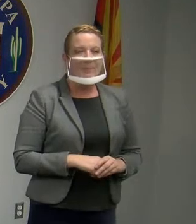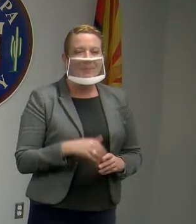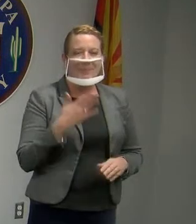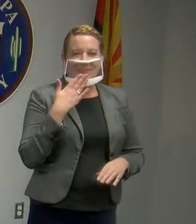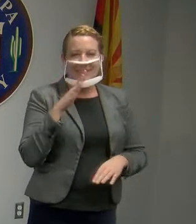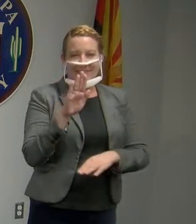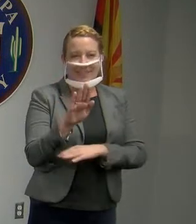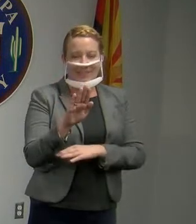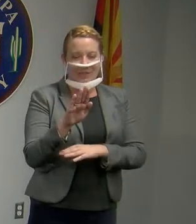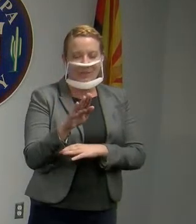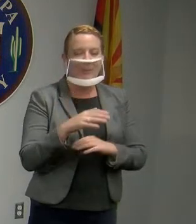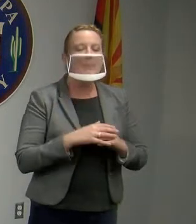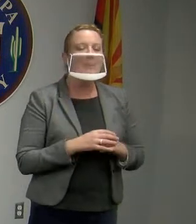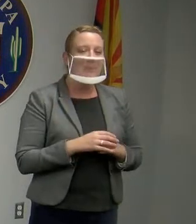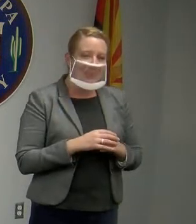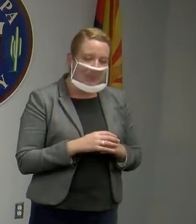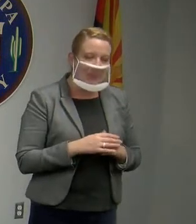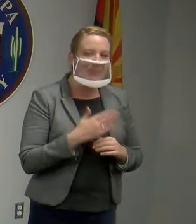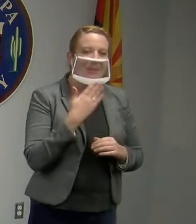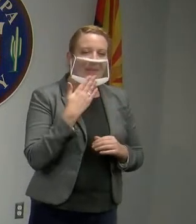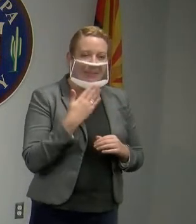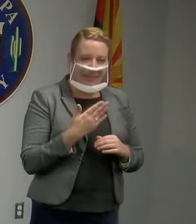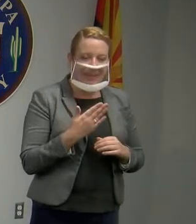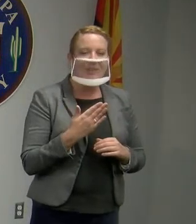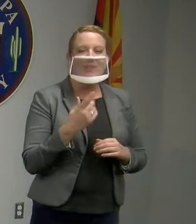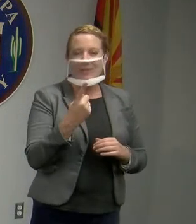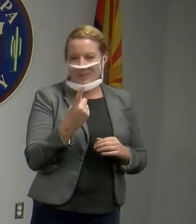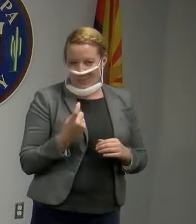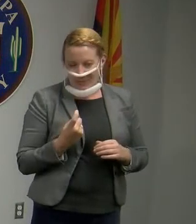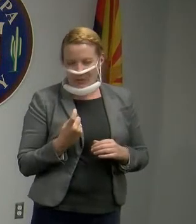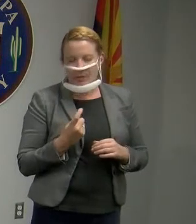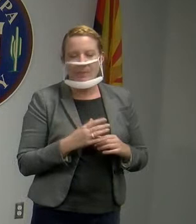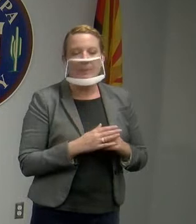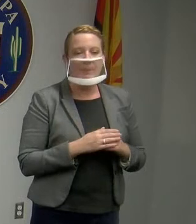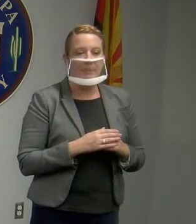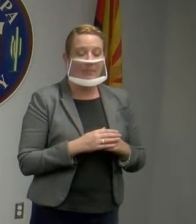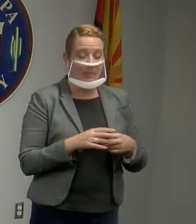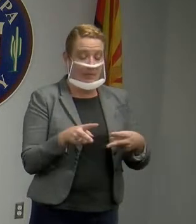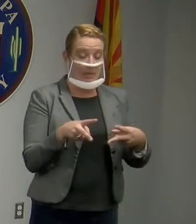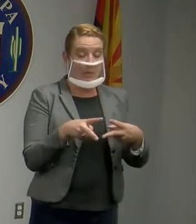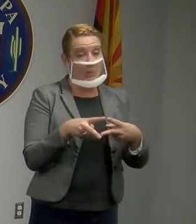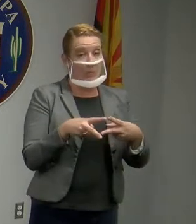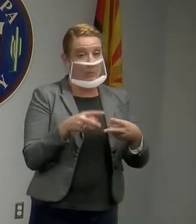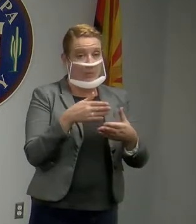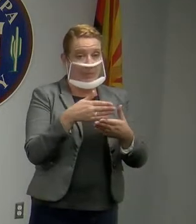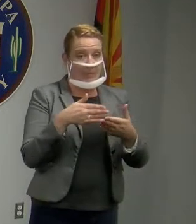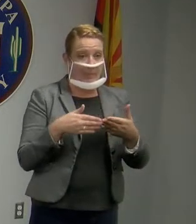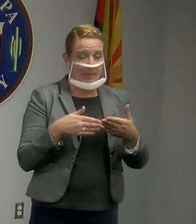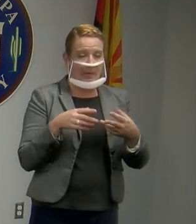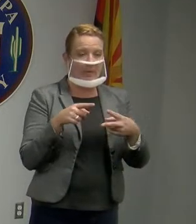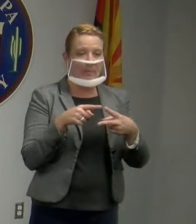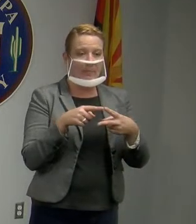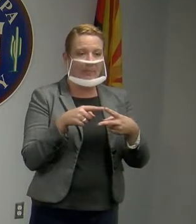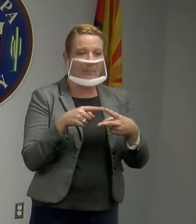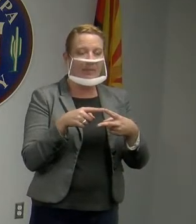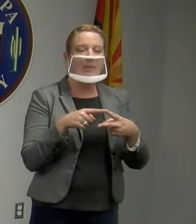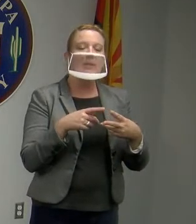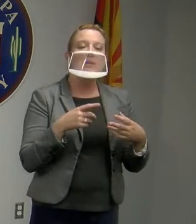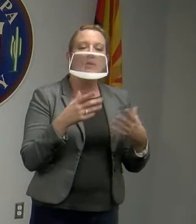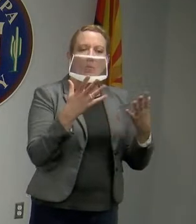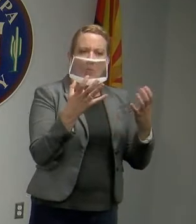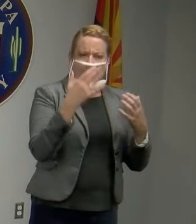Good afternoon, and thank you for that question. I'll start by just responding to the first part of your question, which is a general status